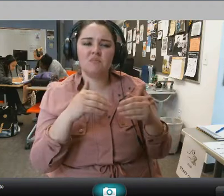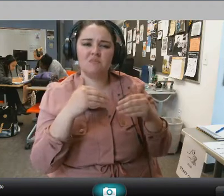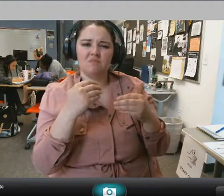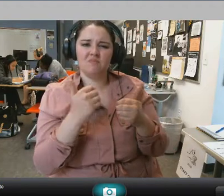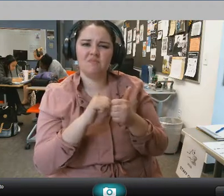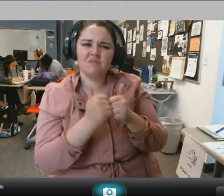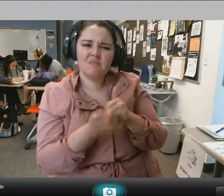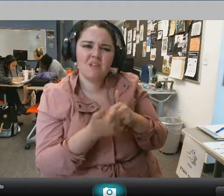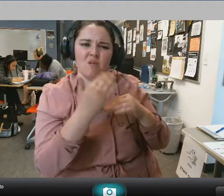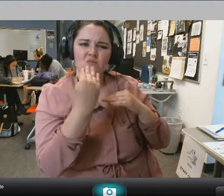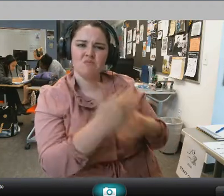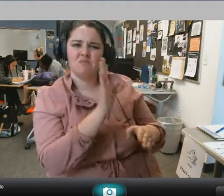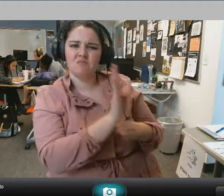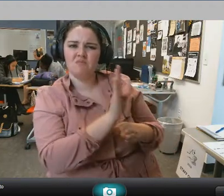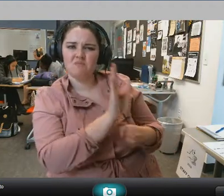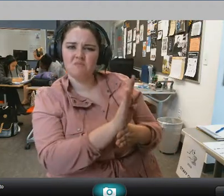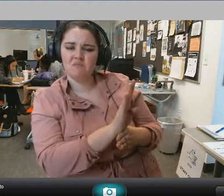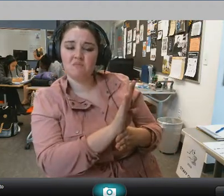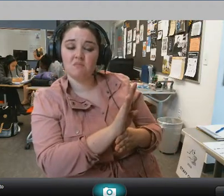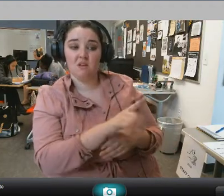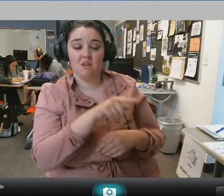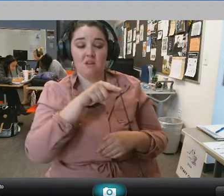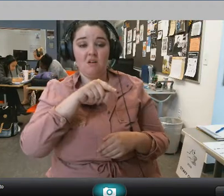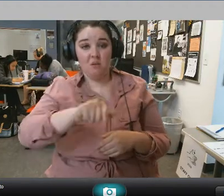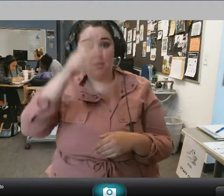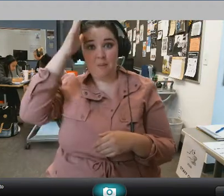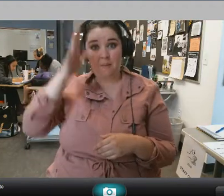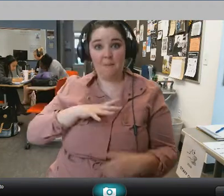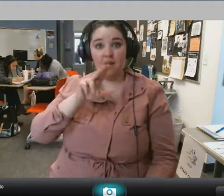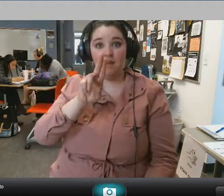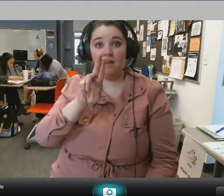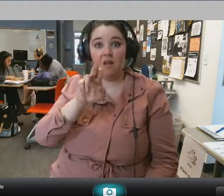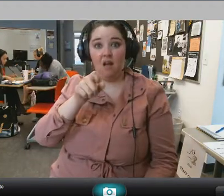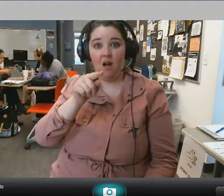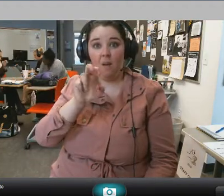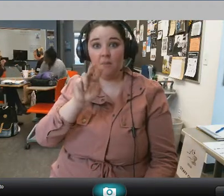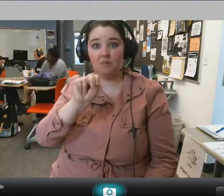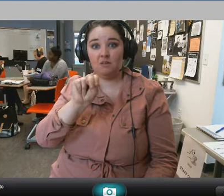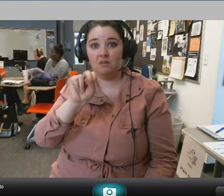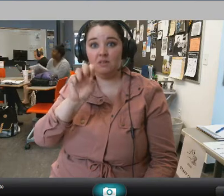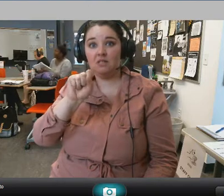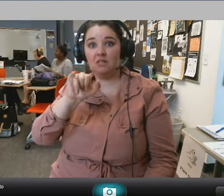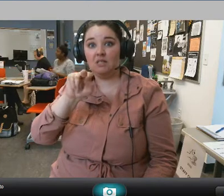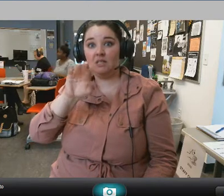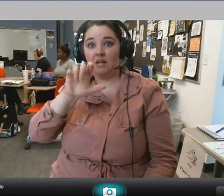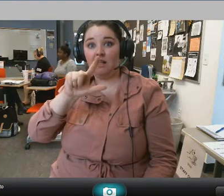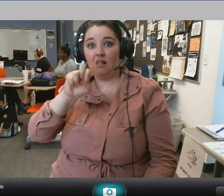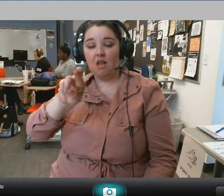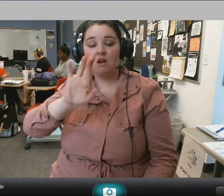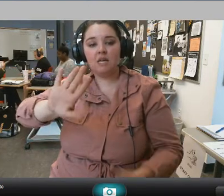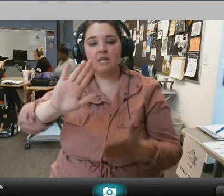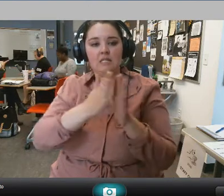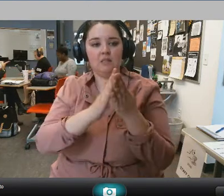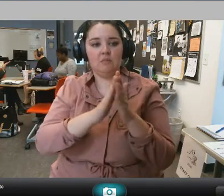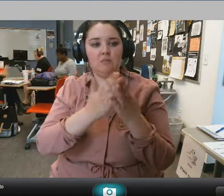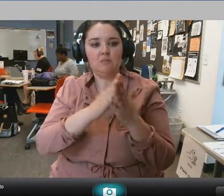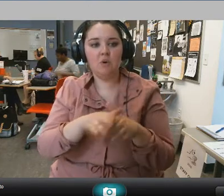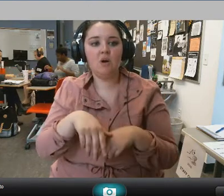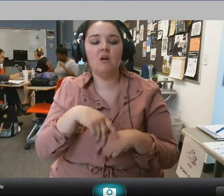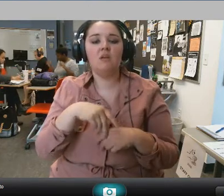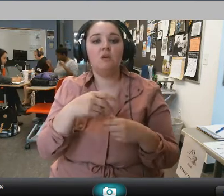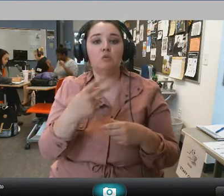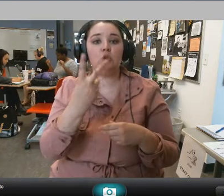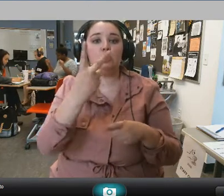Thankfully to Upton Sinclair's book, the Meat Inspection Act and the Pure Food and Drug Act